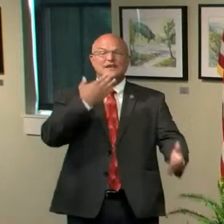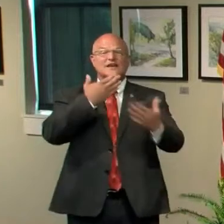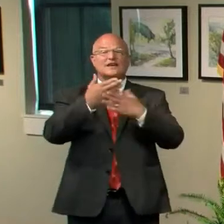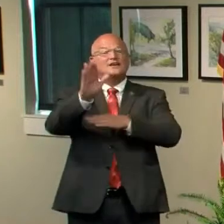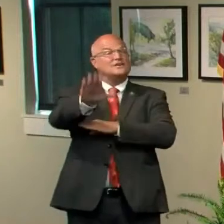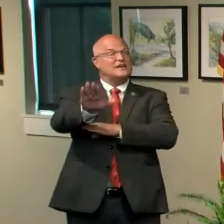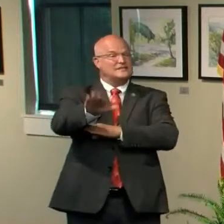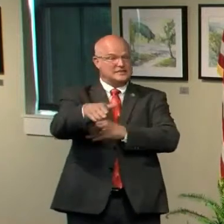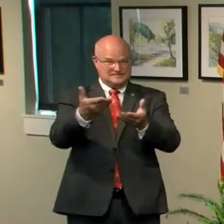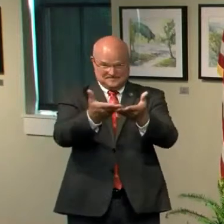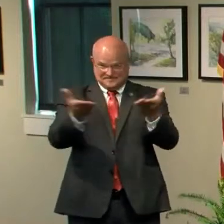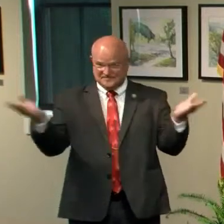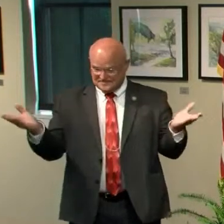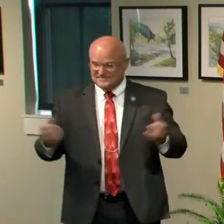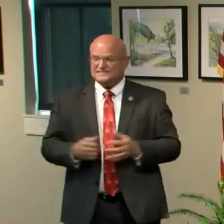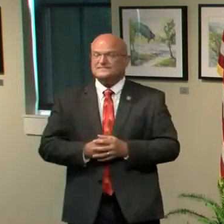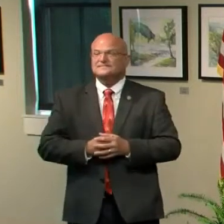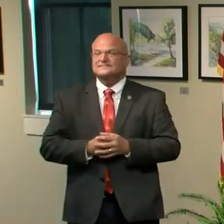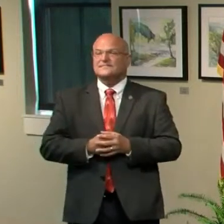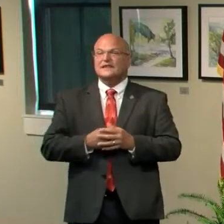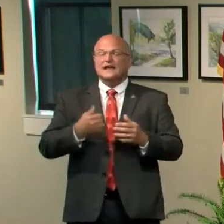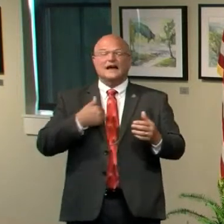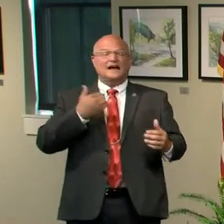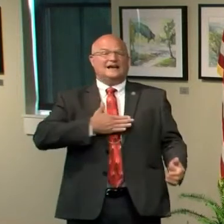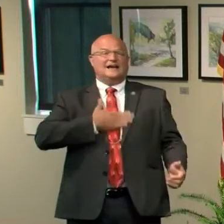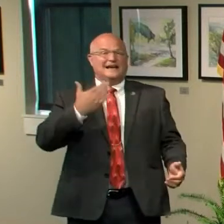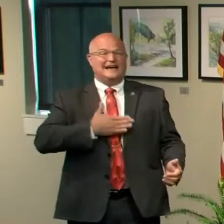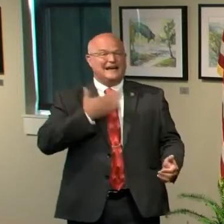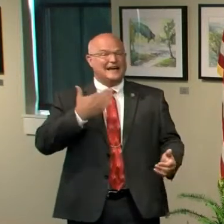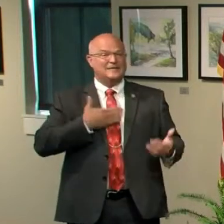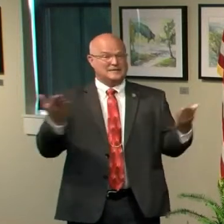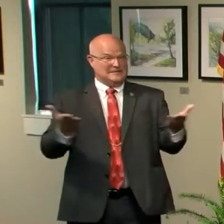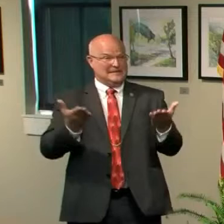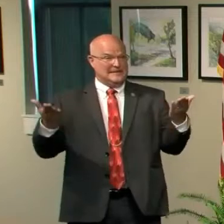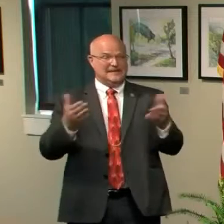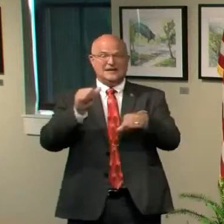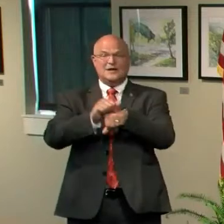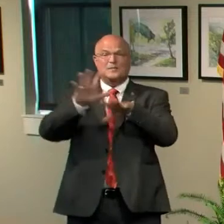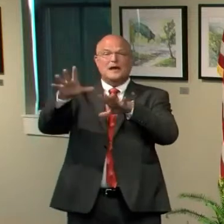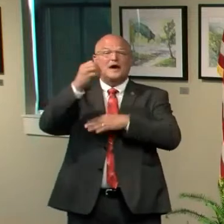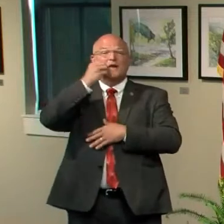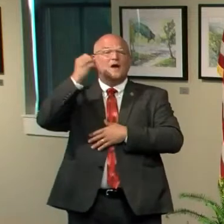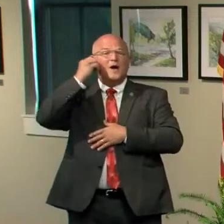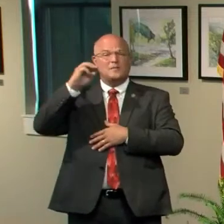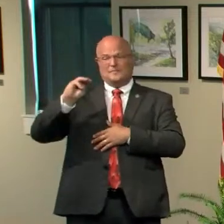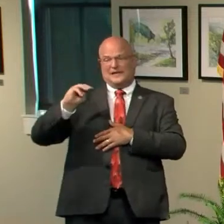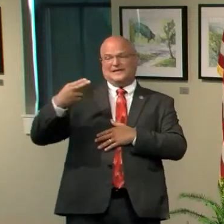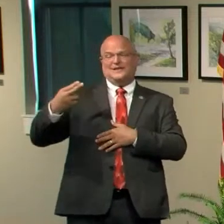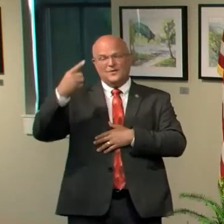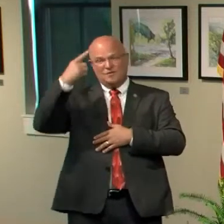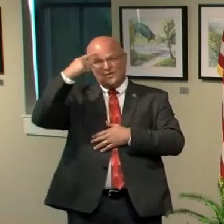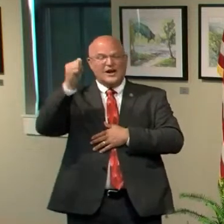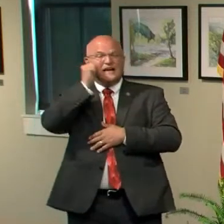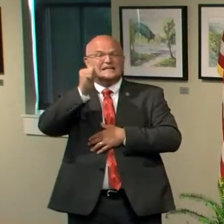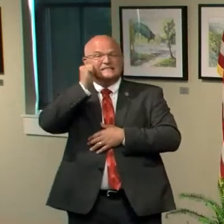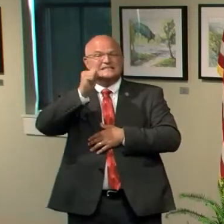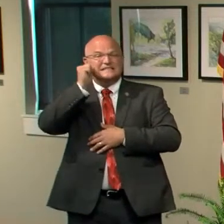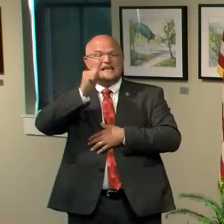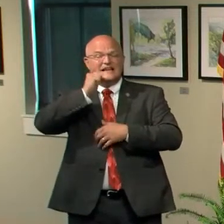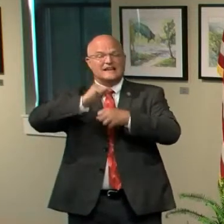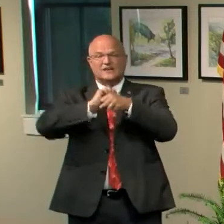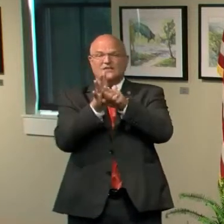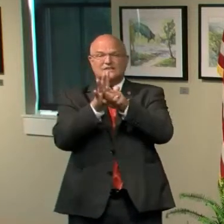Good afternoon to everyone. I'm delighted to be here in Mountain Home for our daily